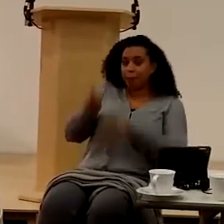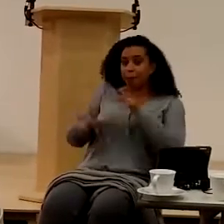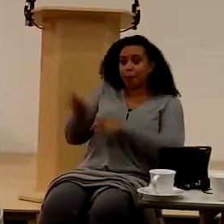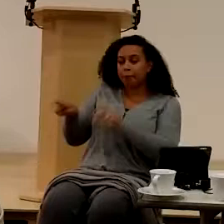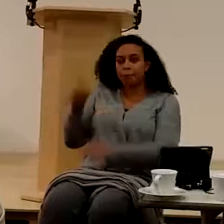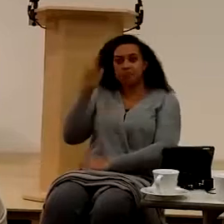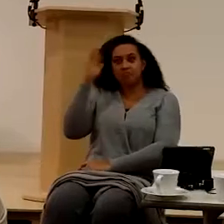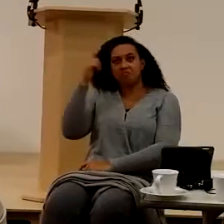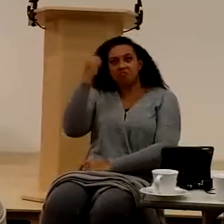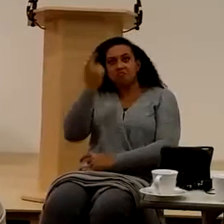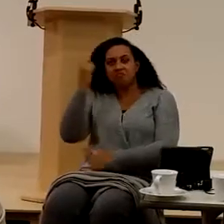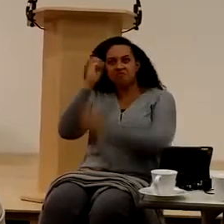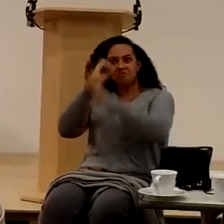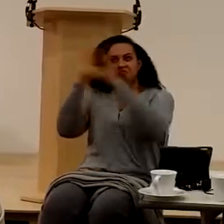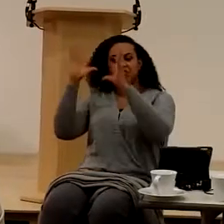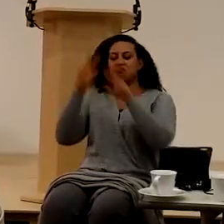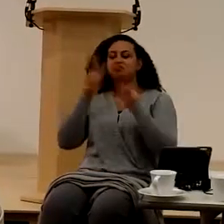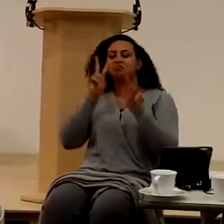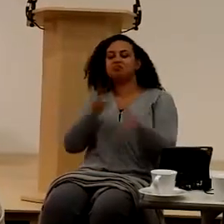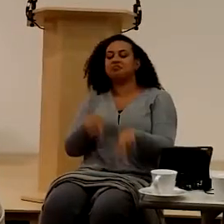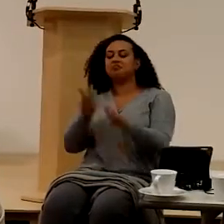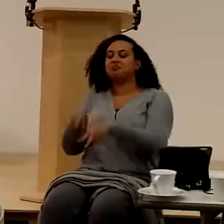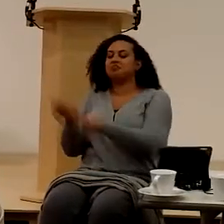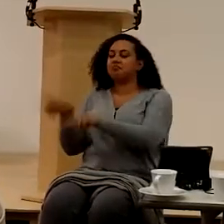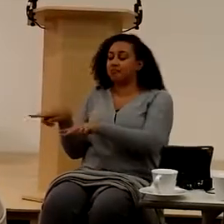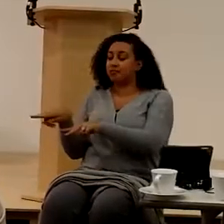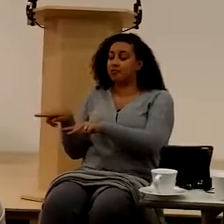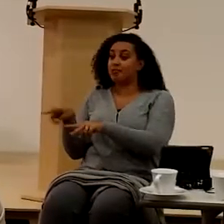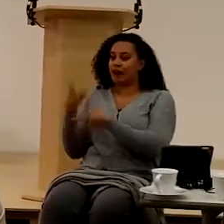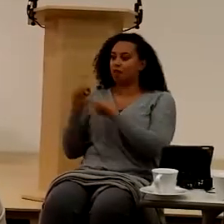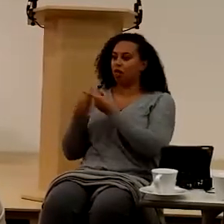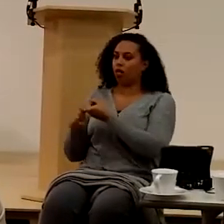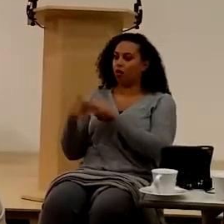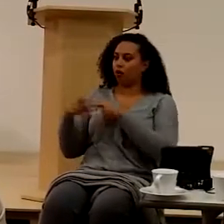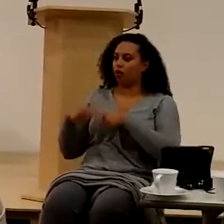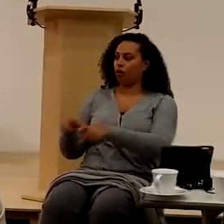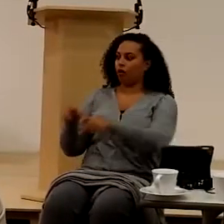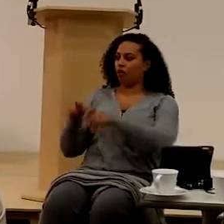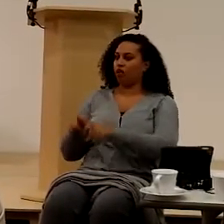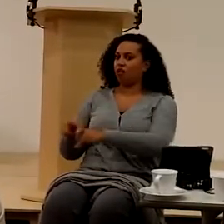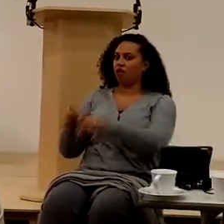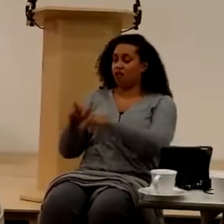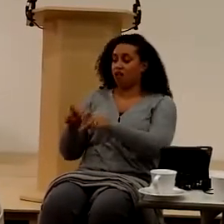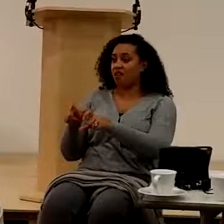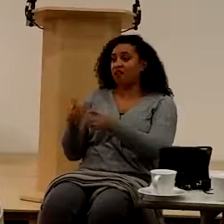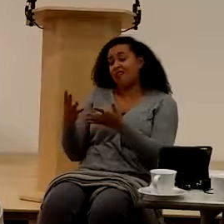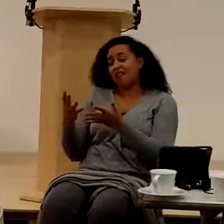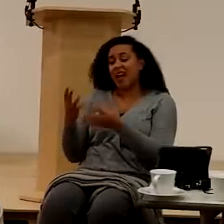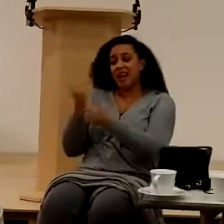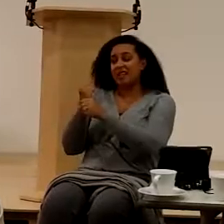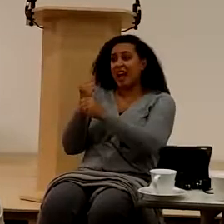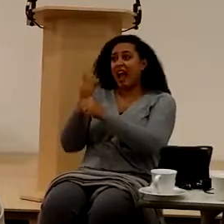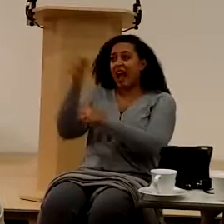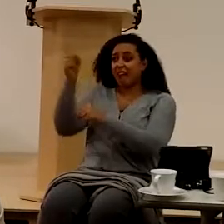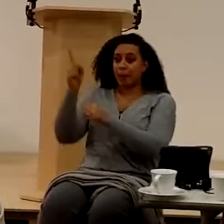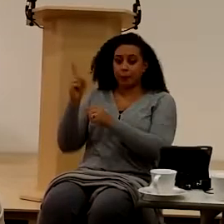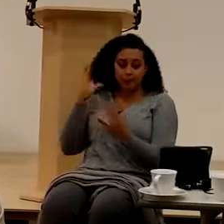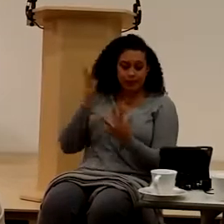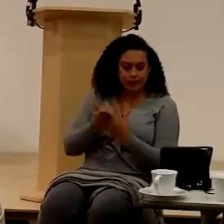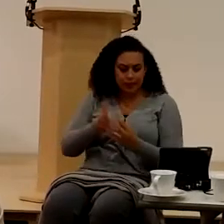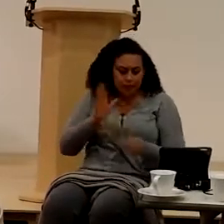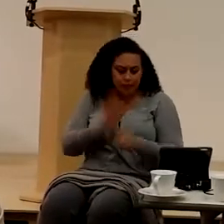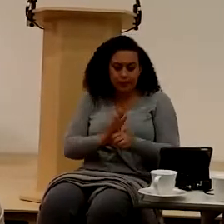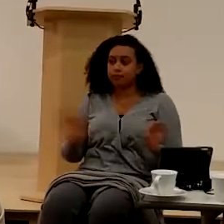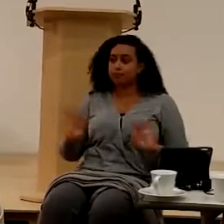ideology and practice would prop up the capitalist system.